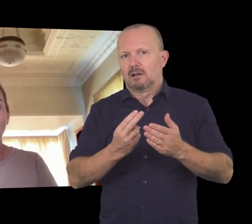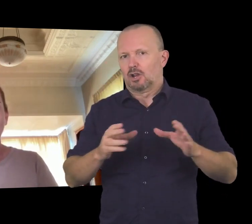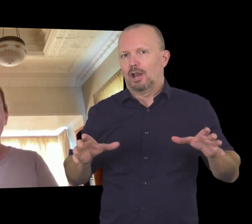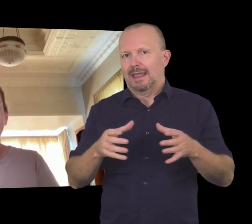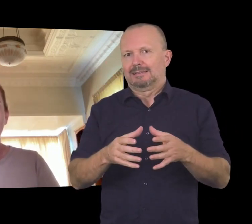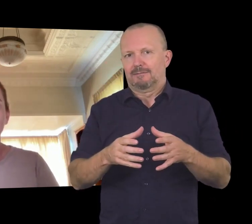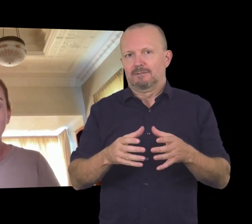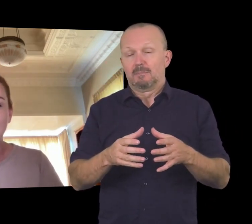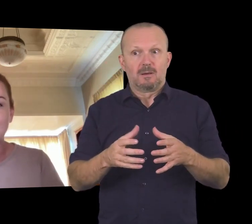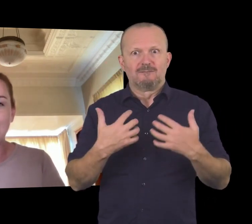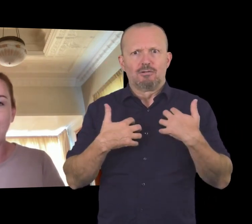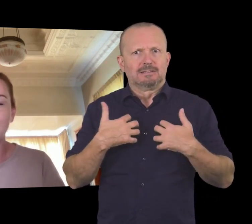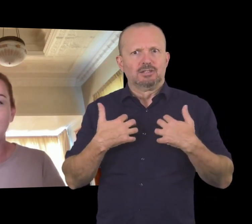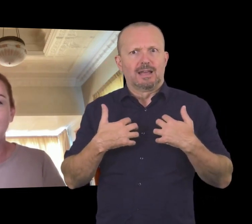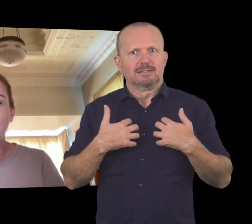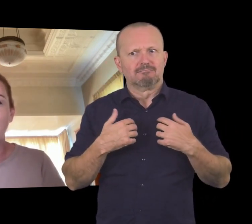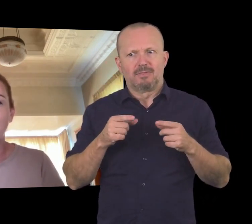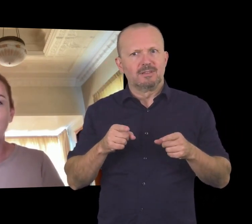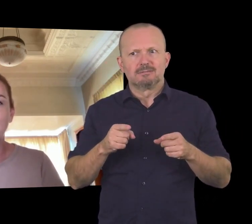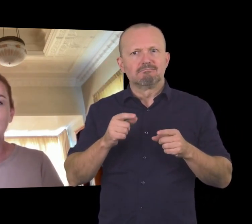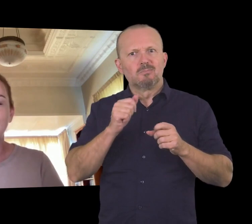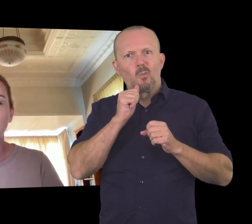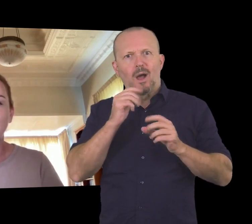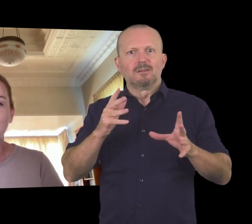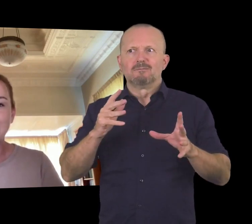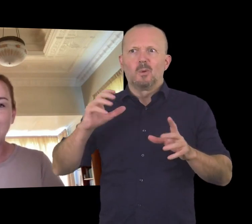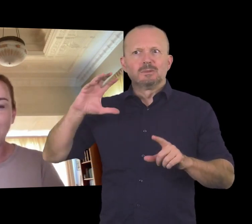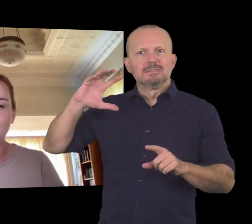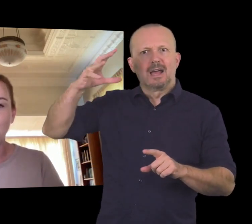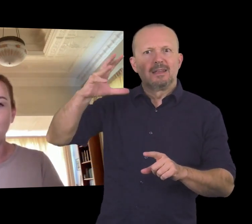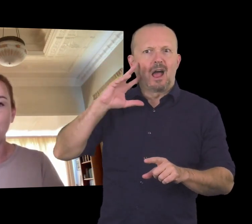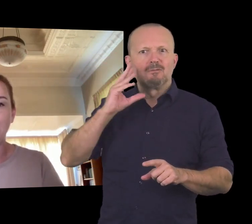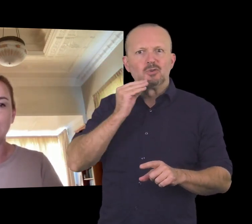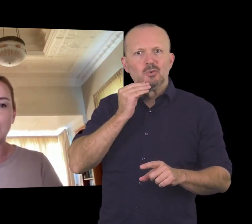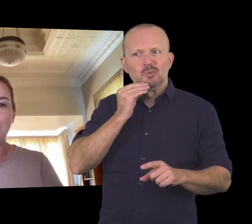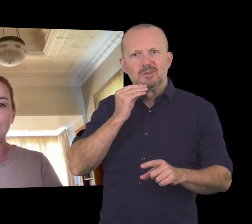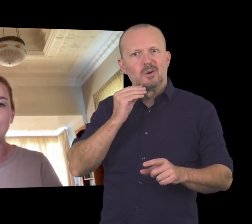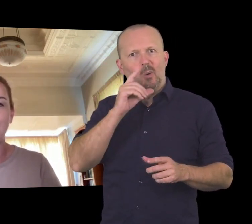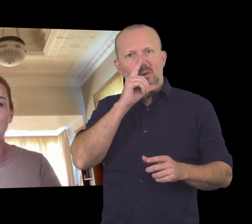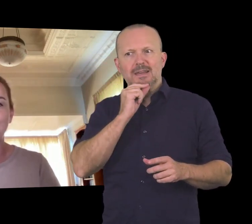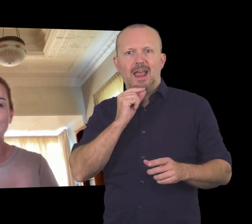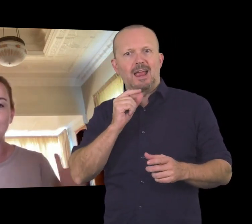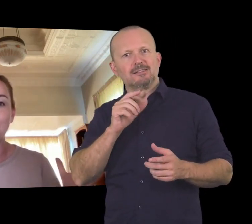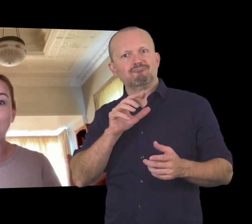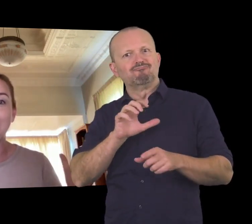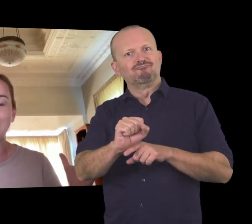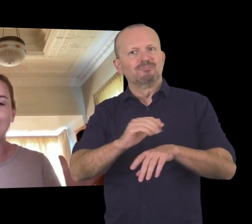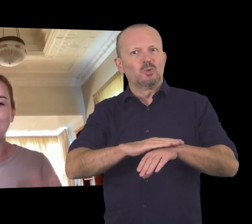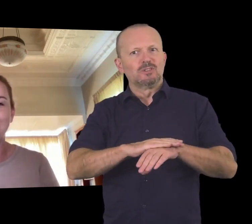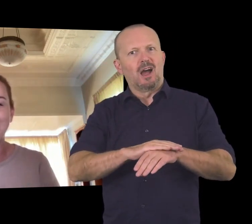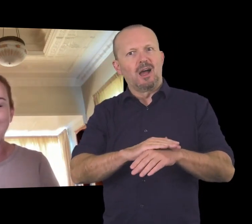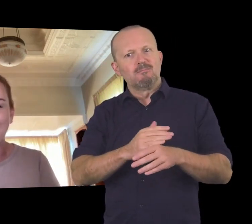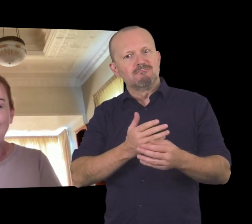am so excited that this wonderfully sunny afternoon we get to spend, share some